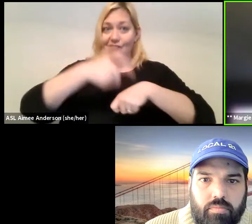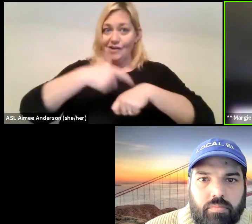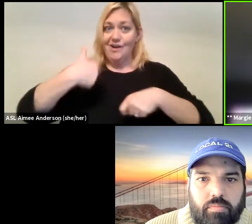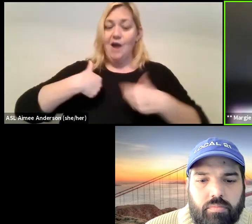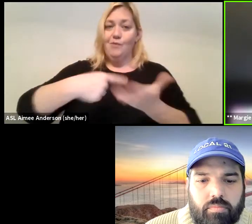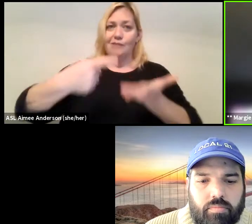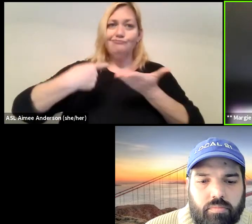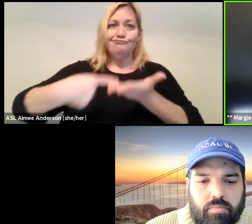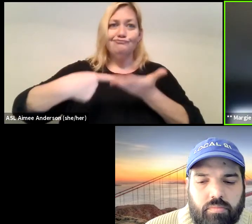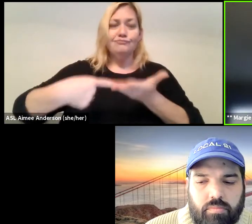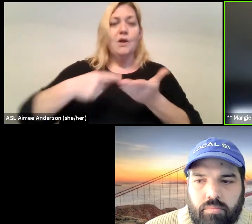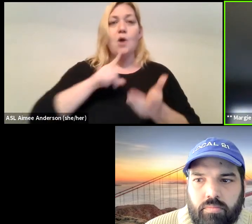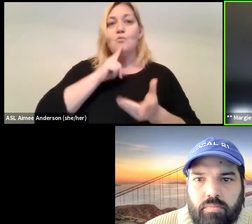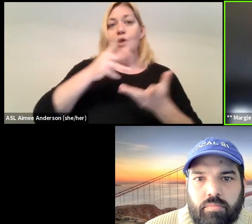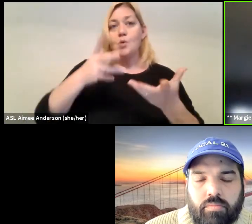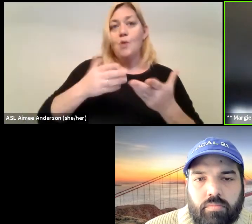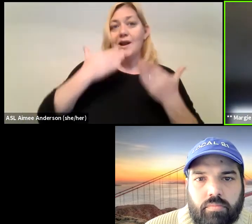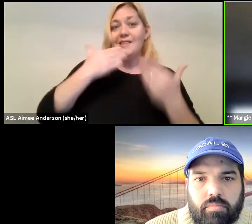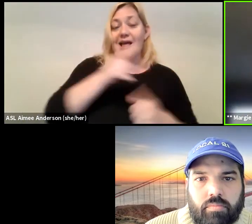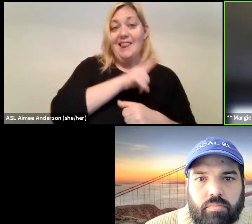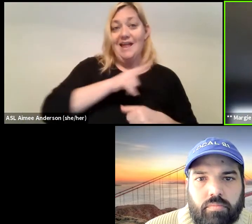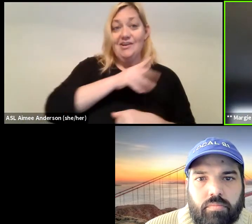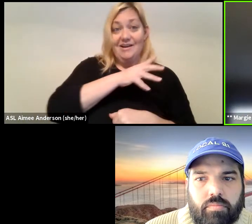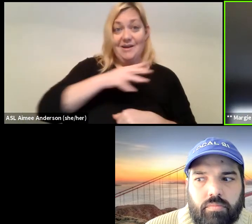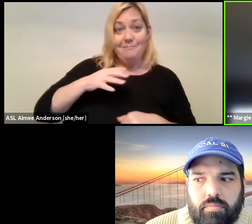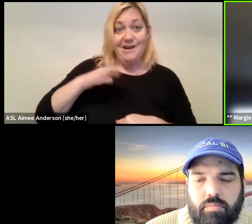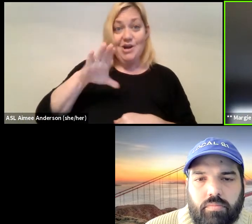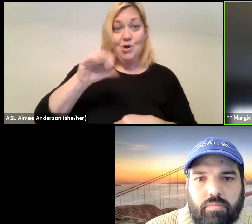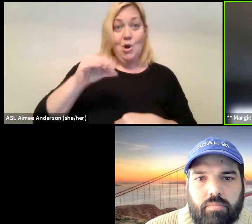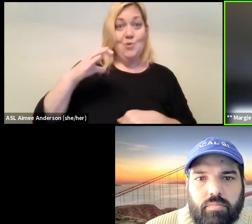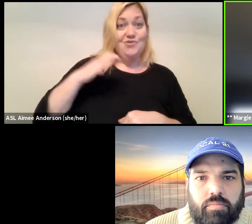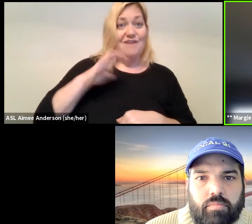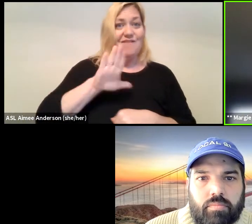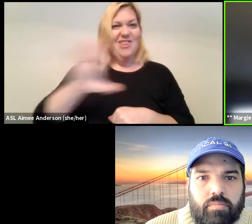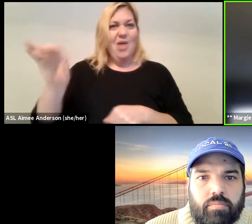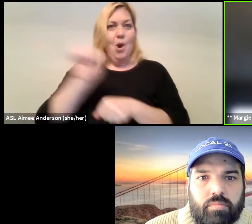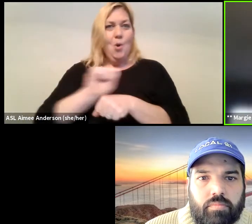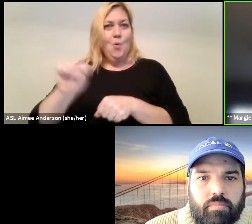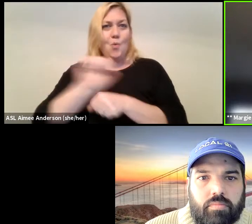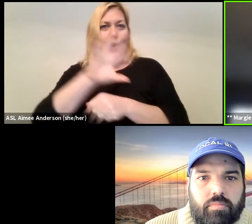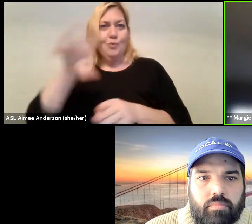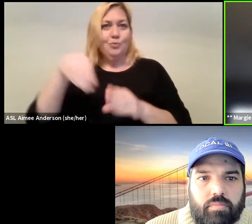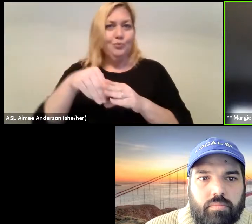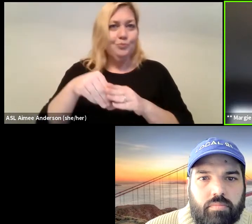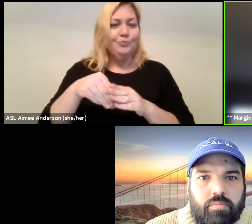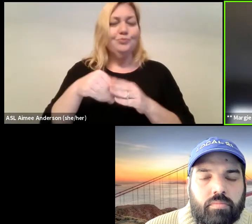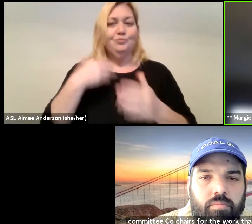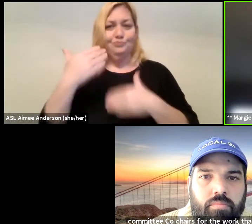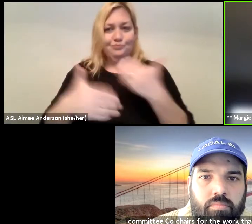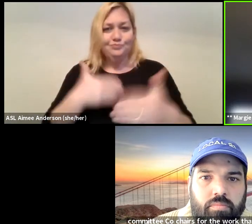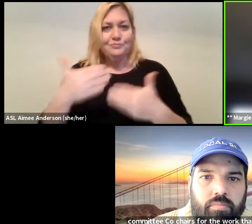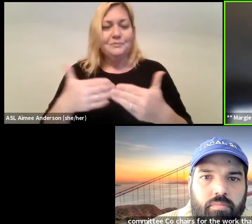I really want to thank the legislation committee co-chairs for the work that they put in, because they put in a significant amount.